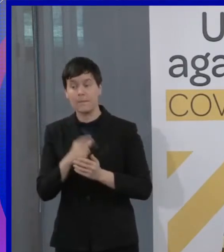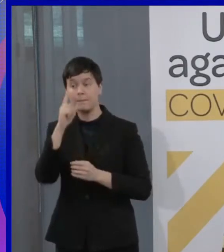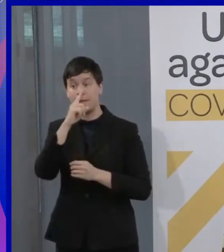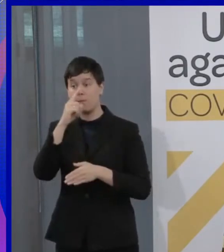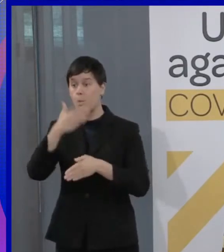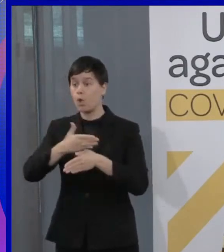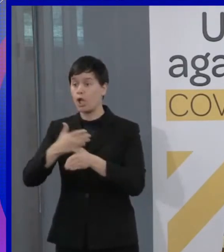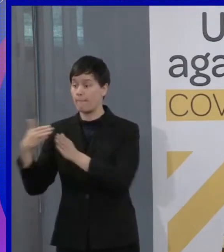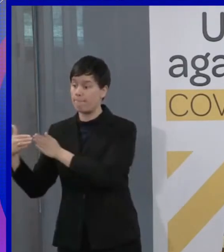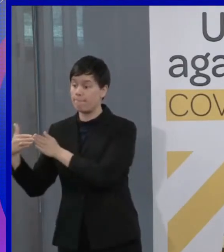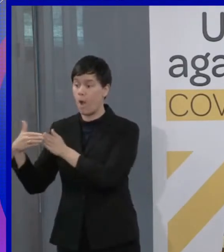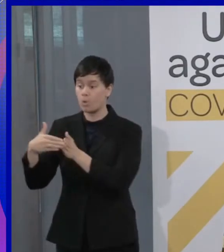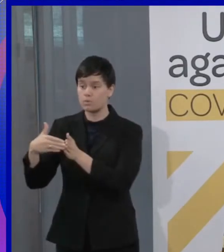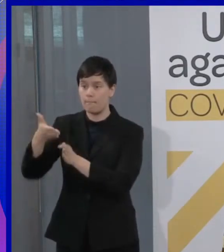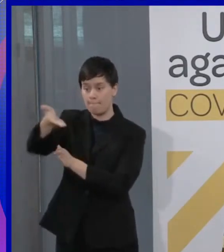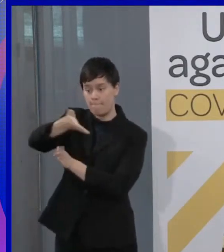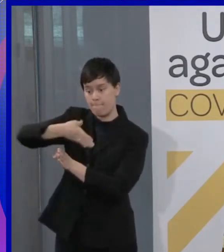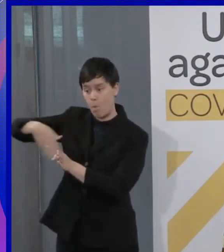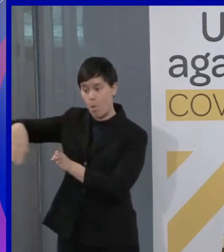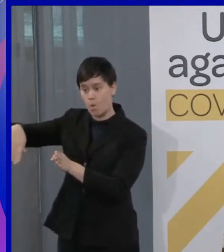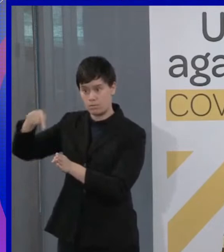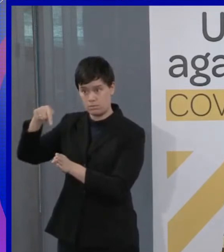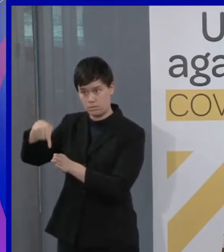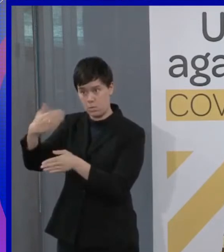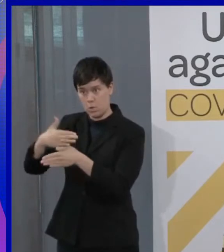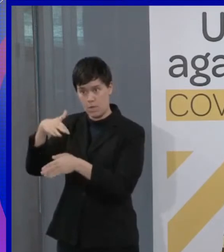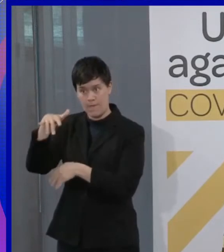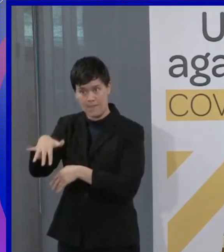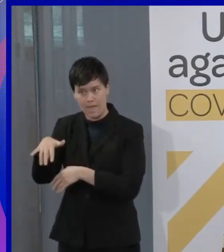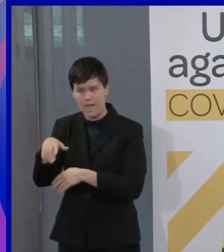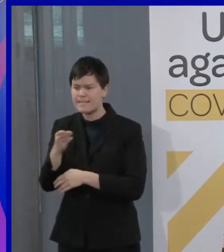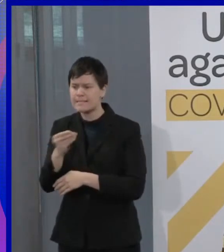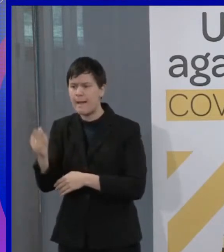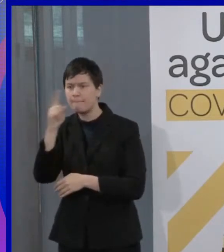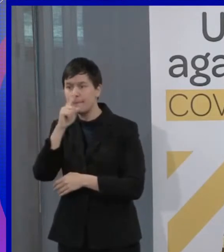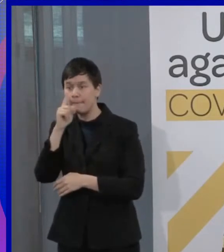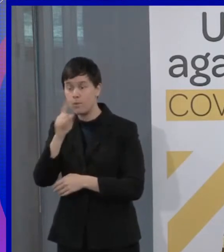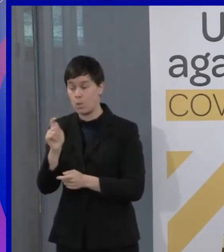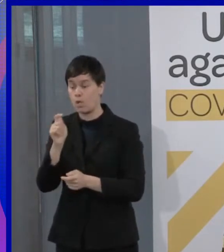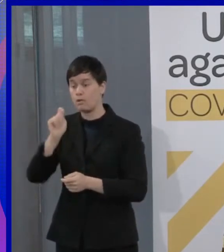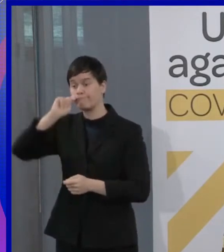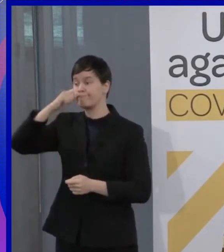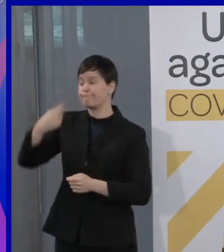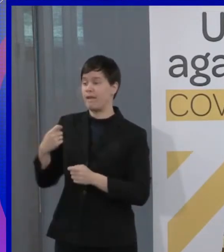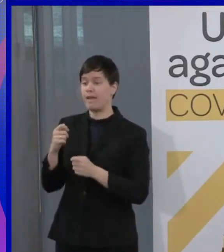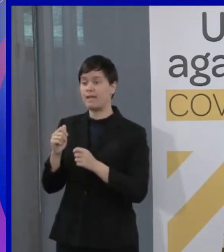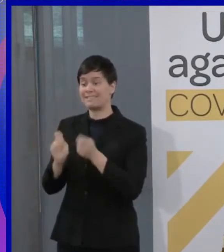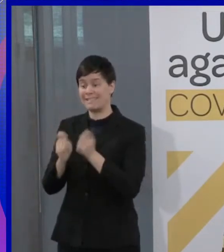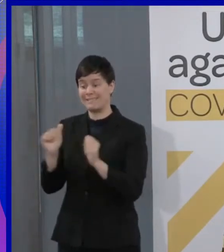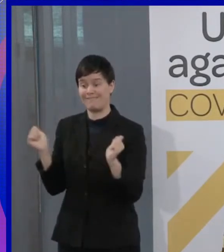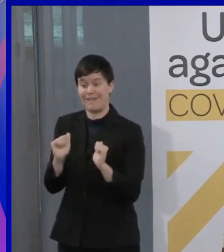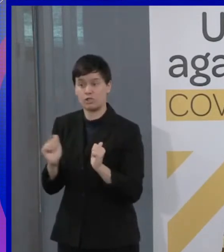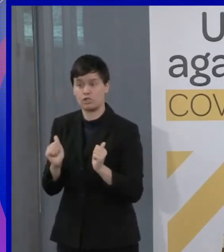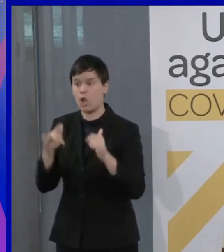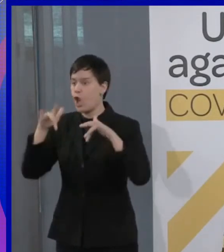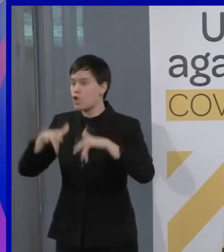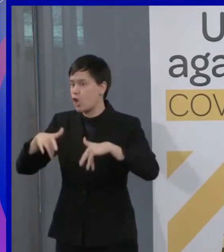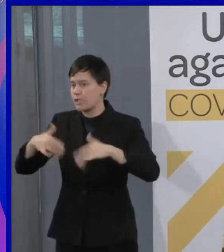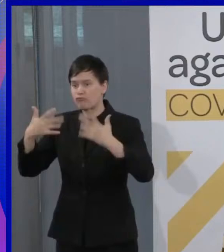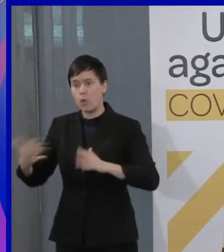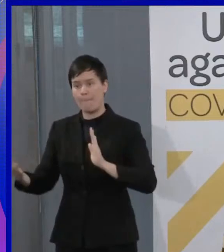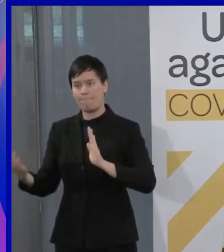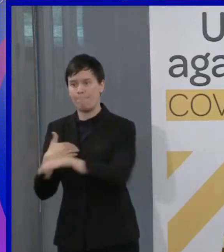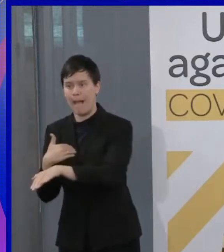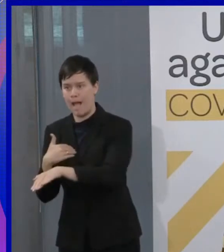advice about whether they can work or not until they've had their test results. What are the rules on that, and do you know why they would have been receiving conflicting